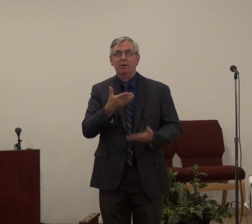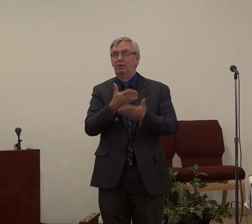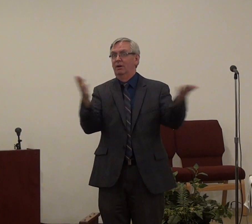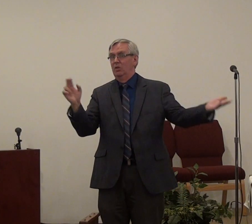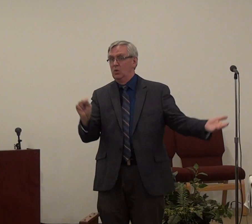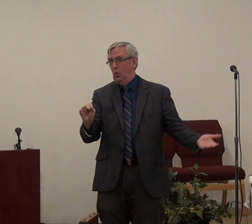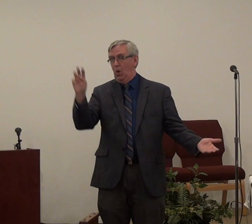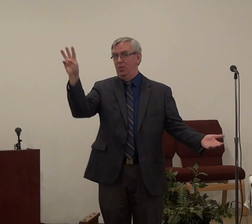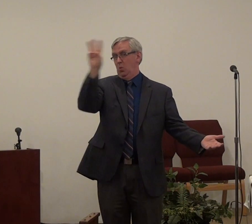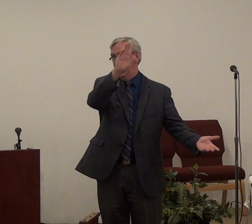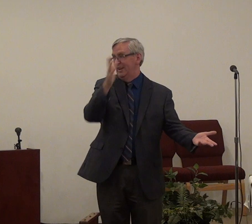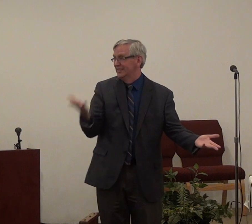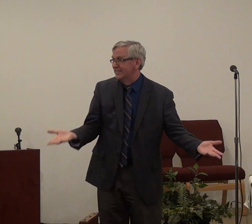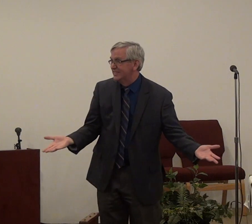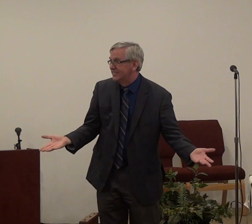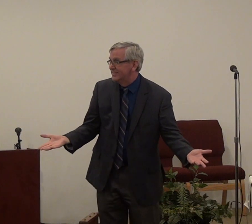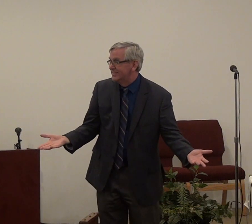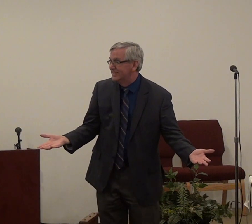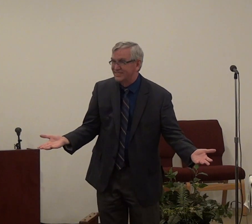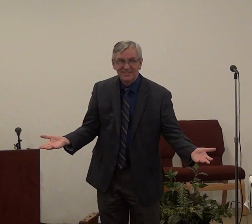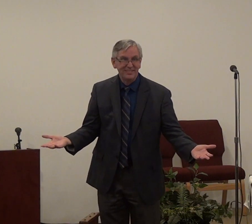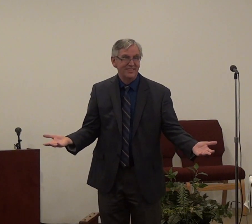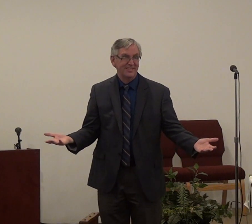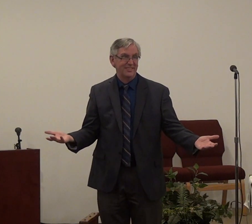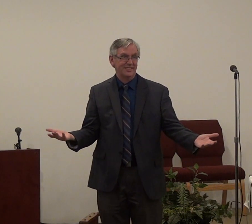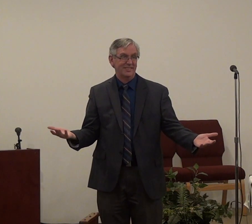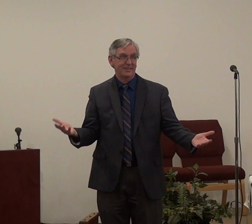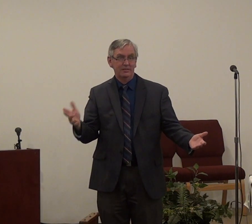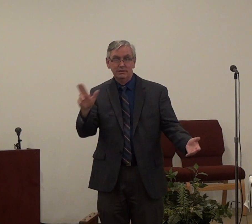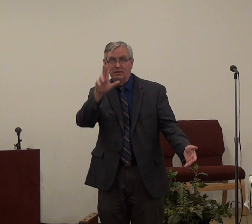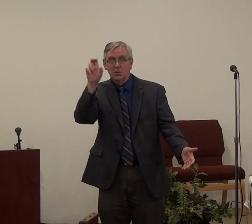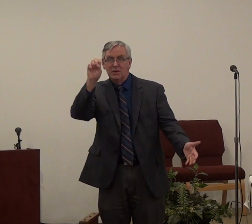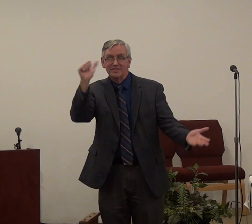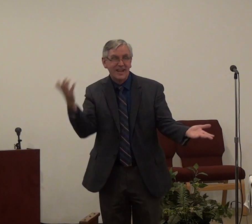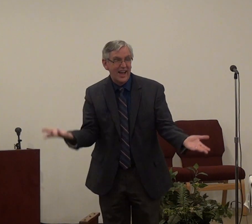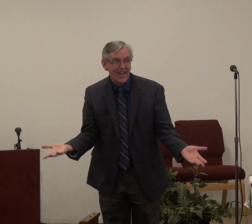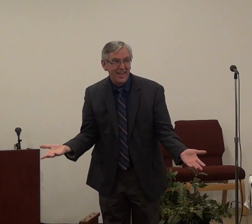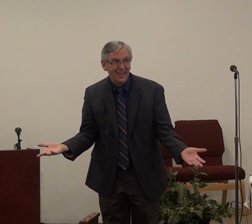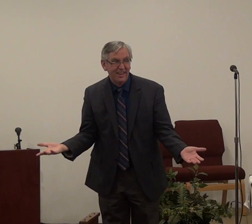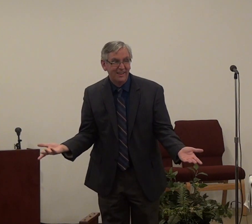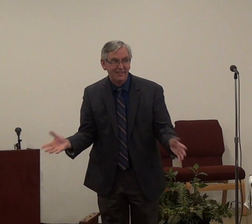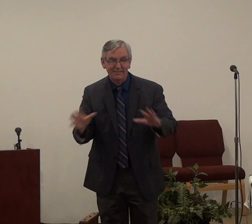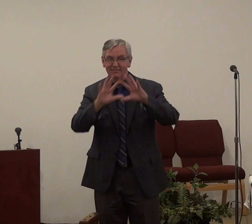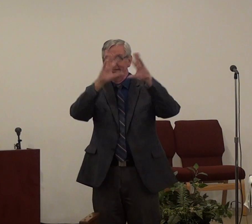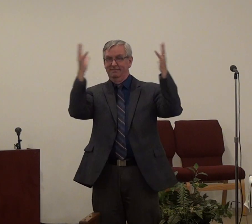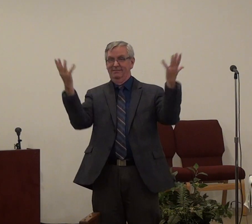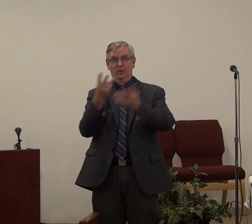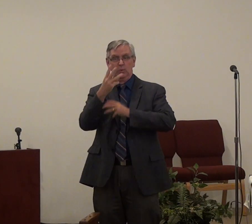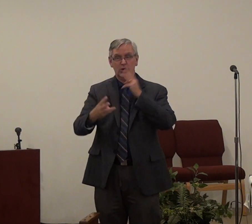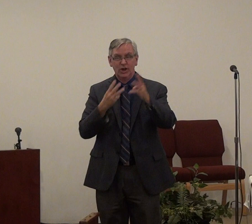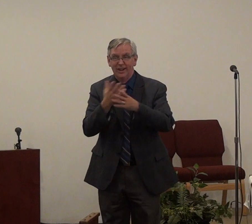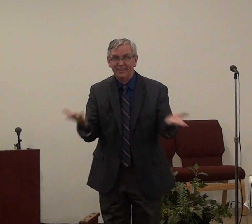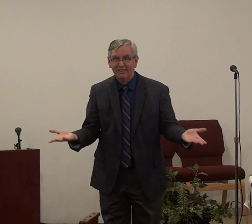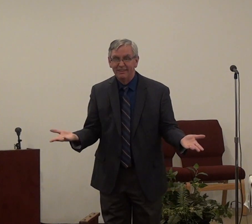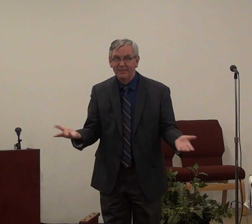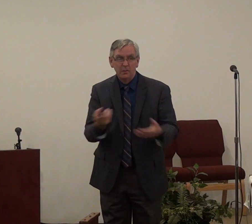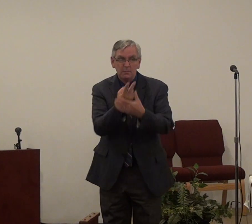about Jesus Christ? Who's going to tell the Northwest? Who's going to tell the United States? Who's going to get